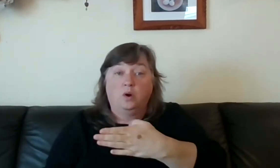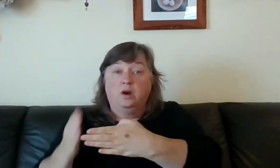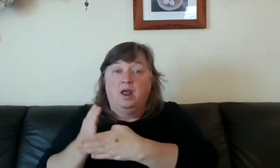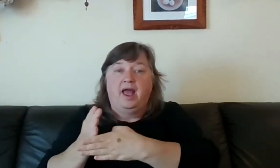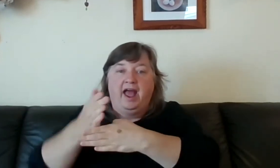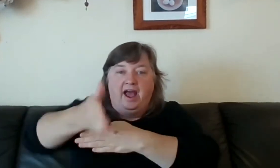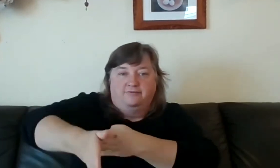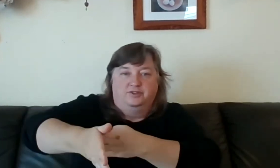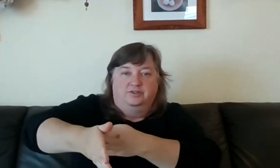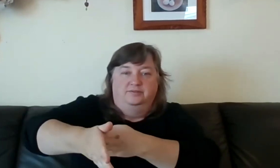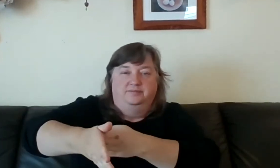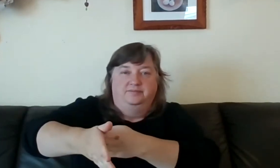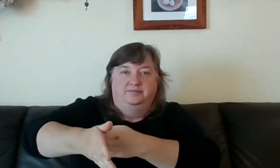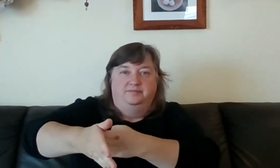Or after.